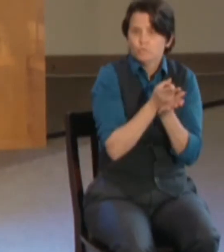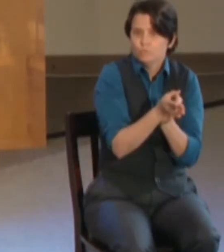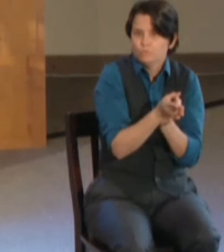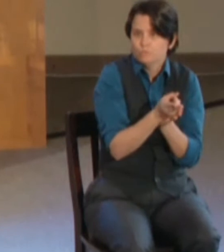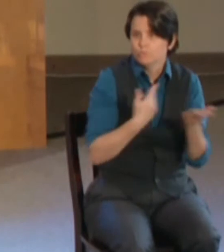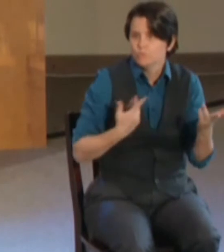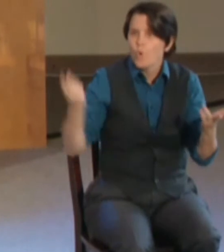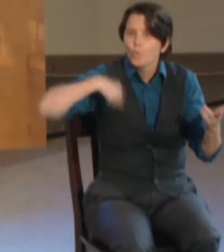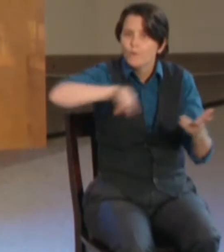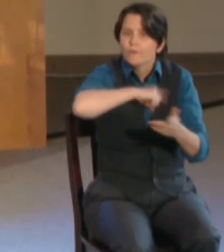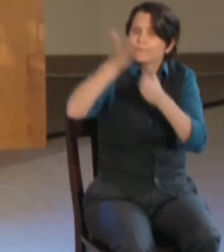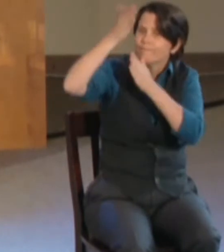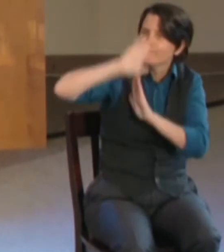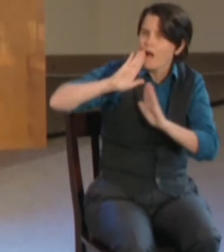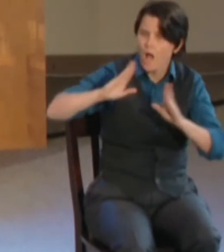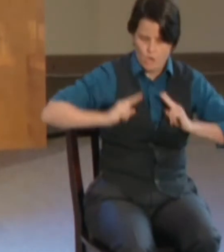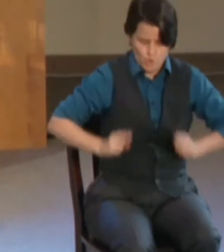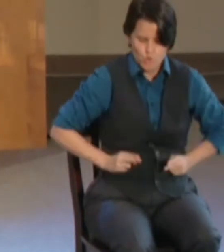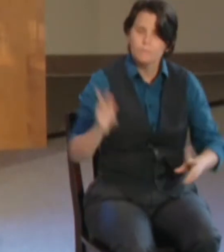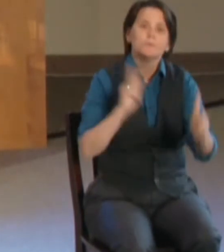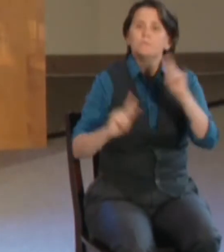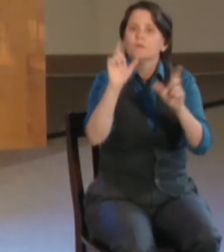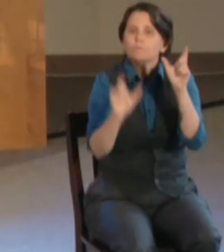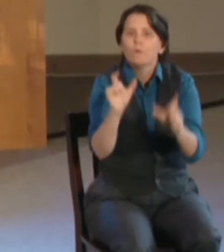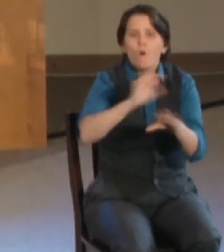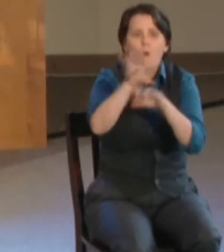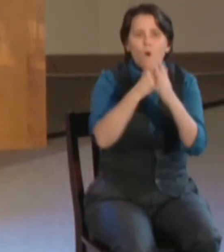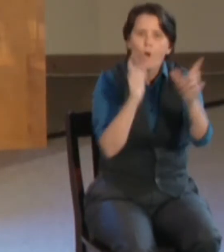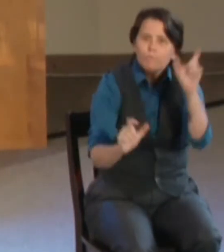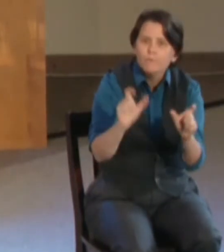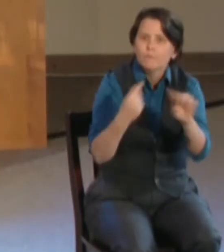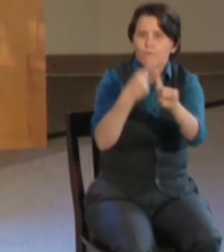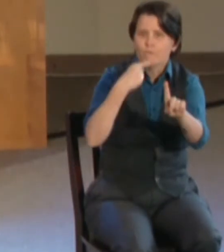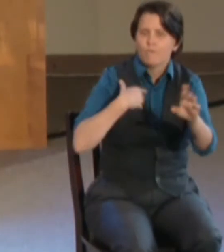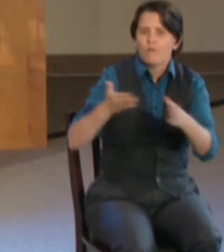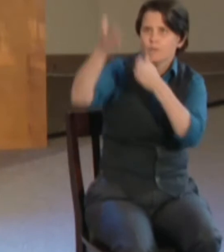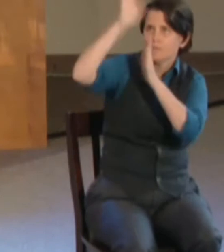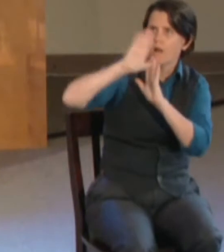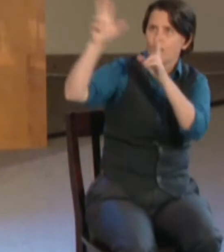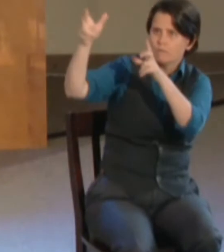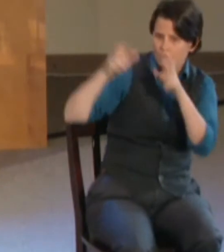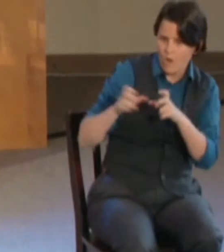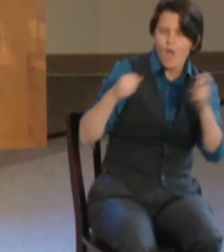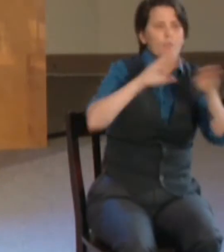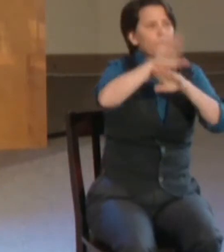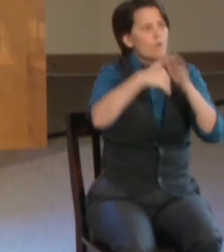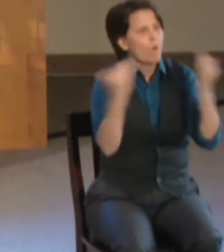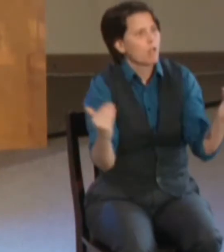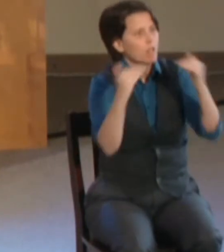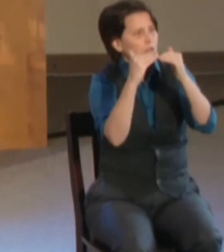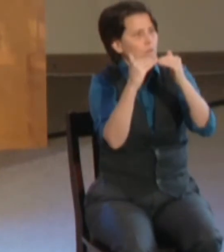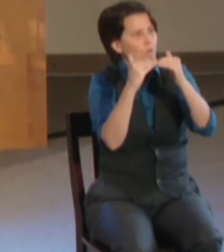divine human beings. All of us are of God. All of us are equal. And then allowing that truth to permeate